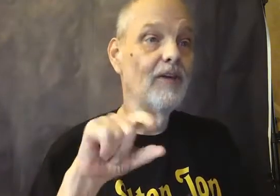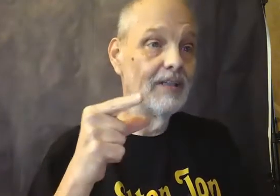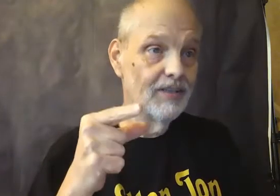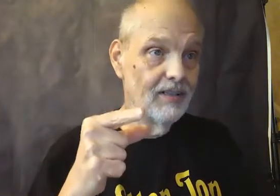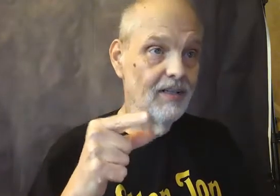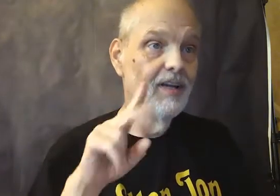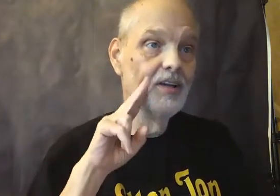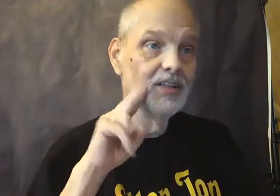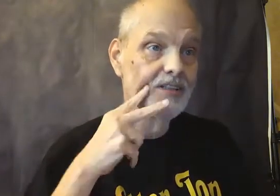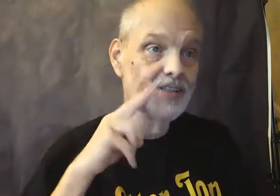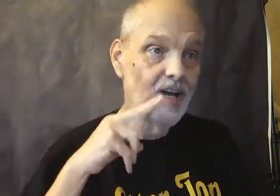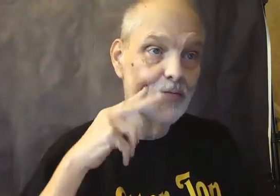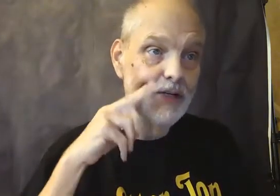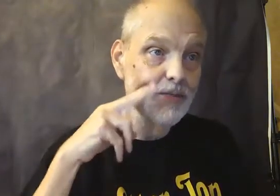Veg. This is a sign for vegetable.